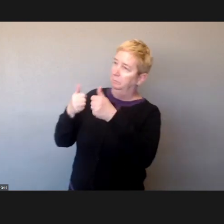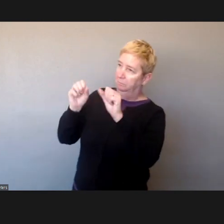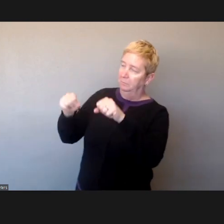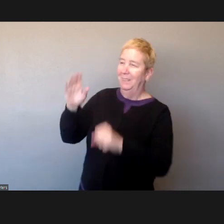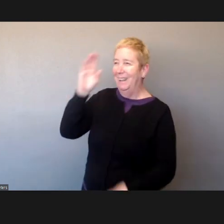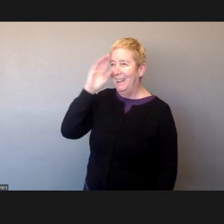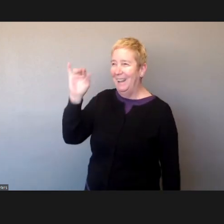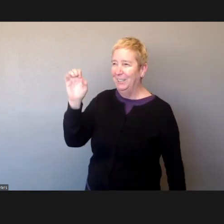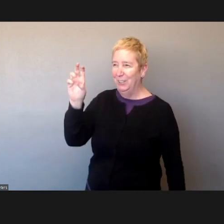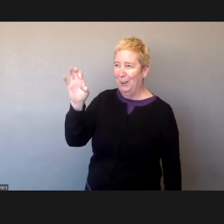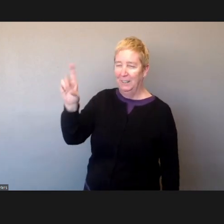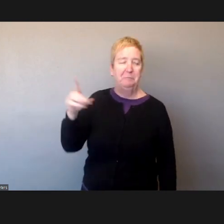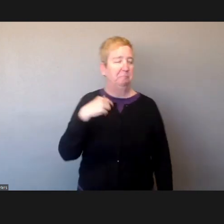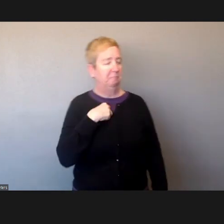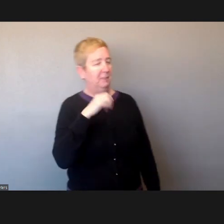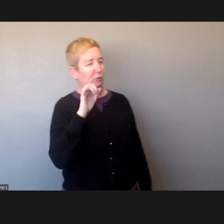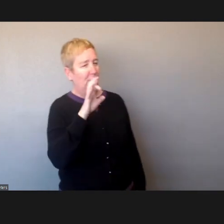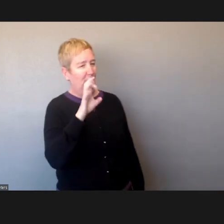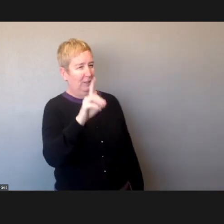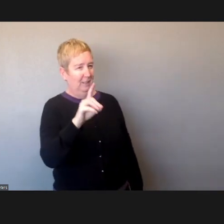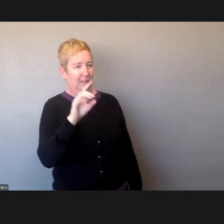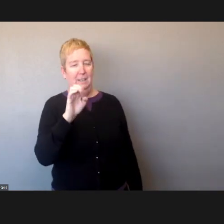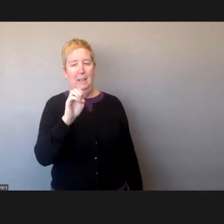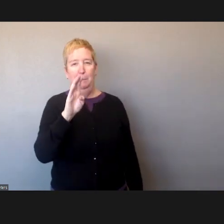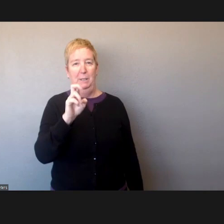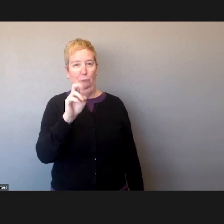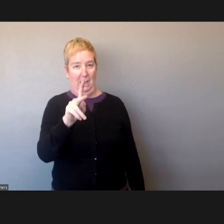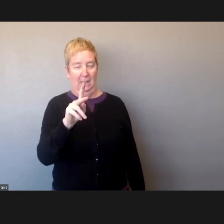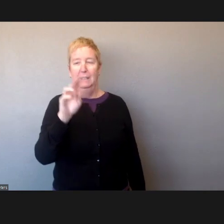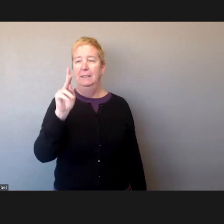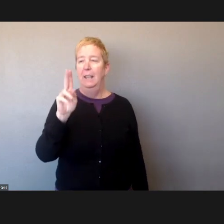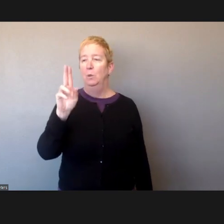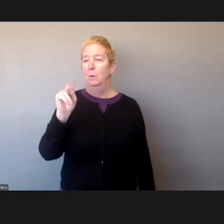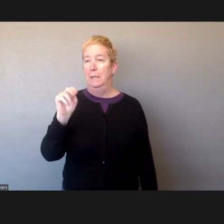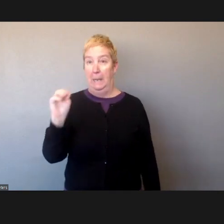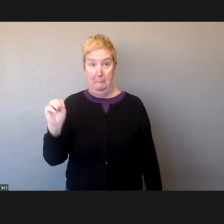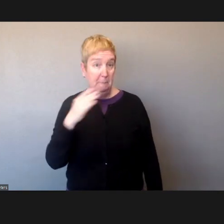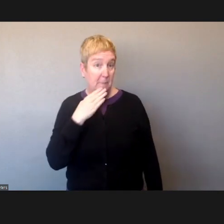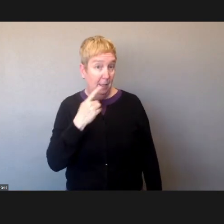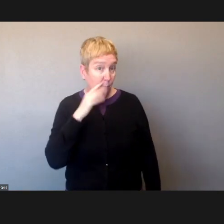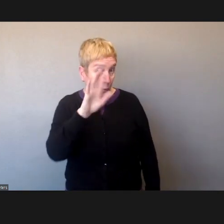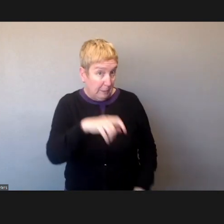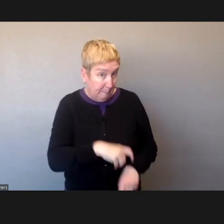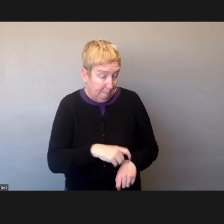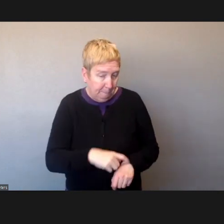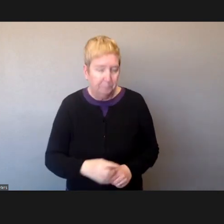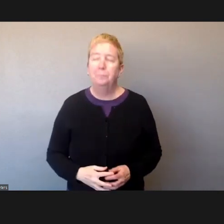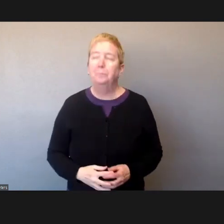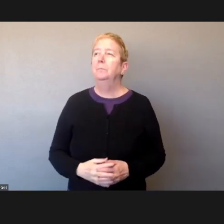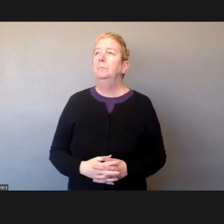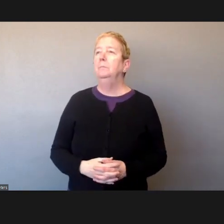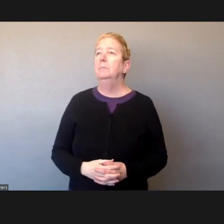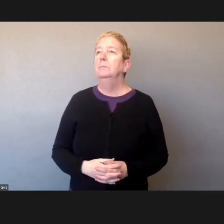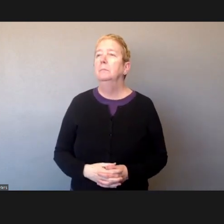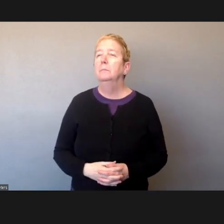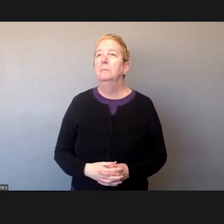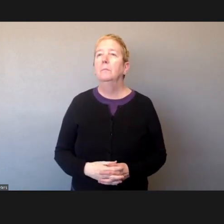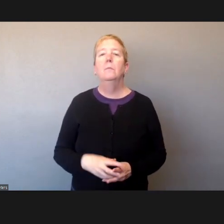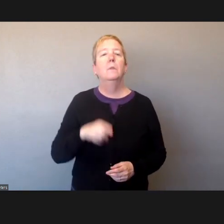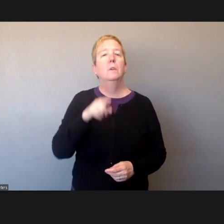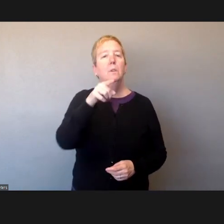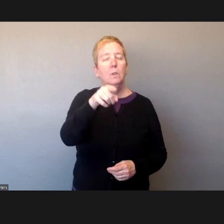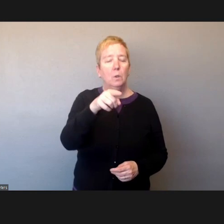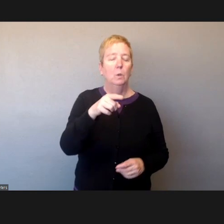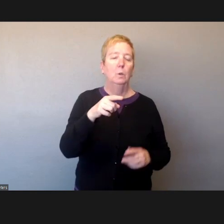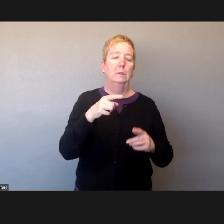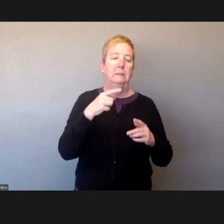Jared. This is Jared Ebenrich with KUNM. Thank you for the time. As you mentioned, the conversion of staff